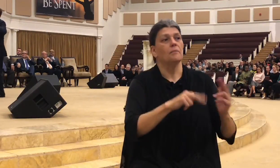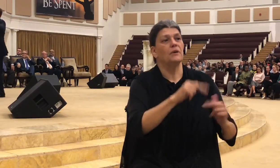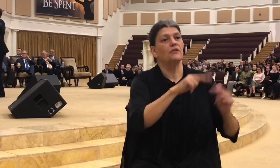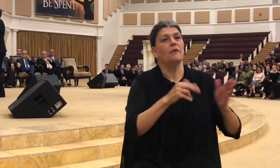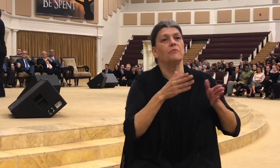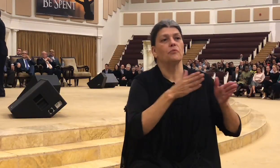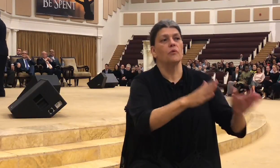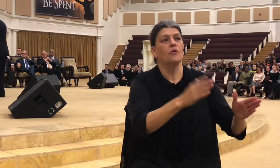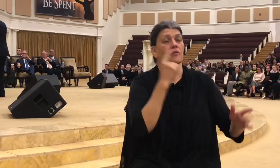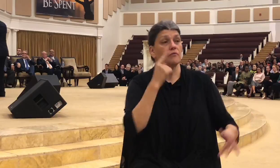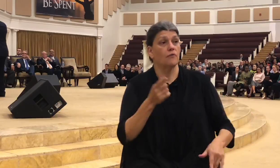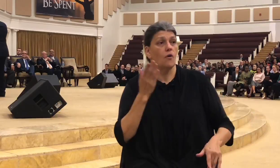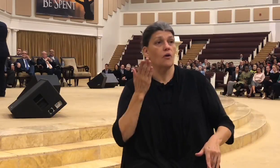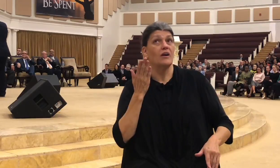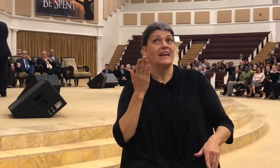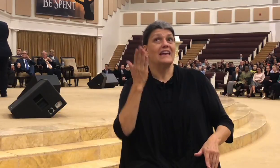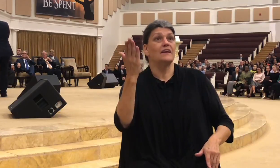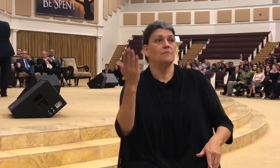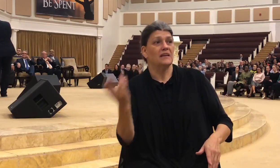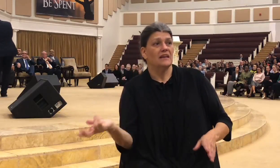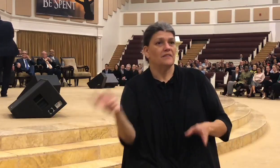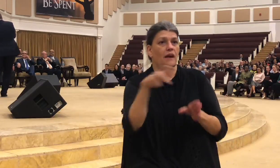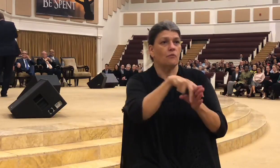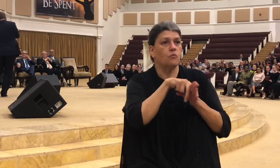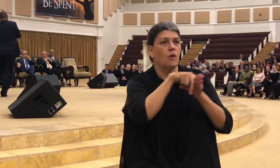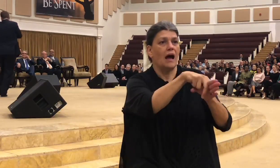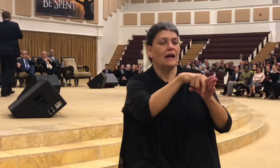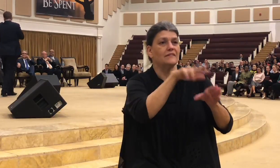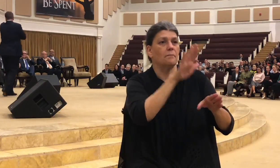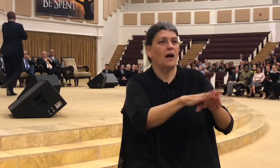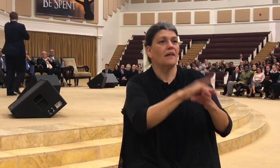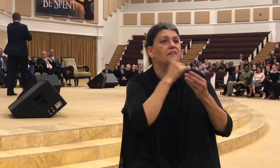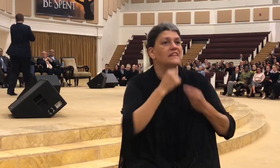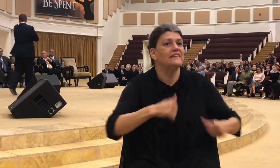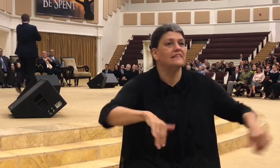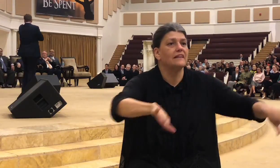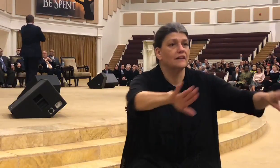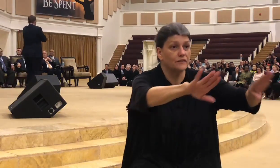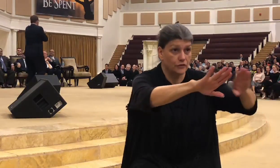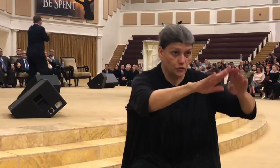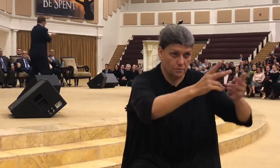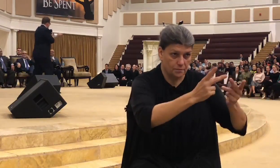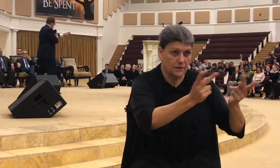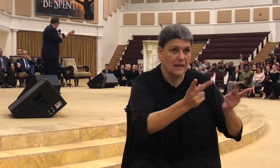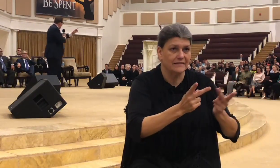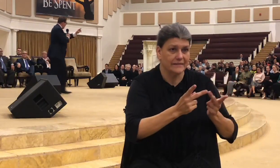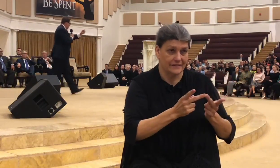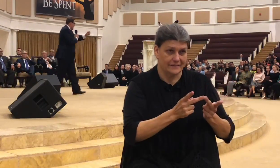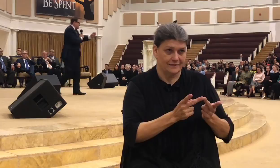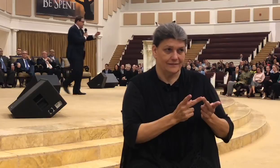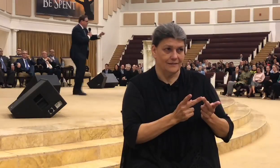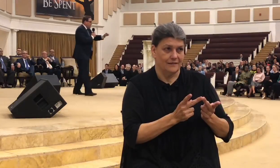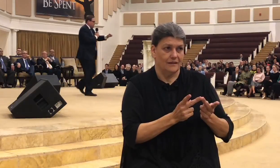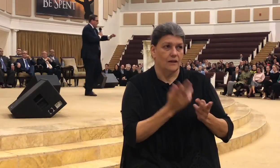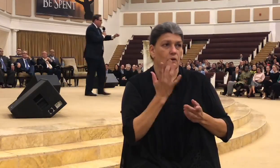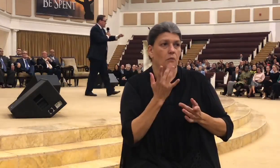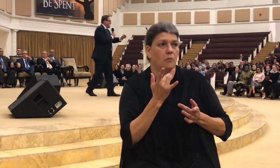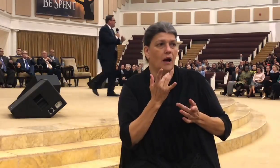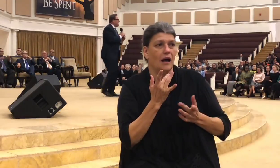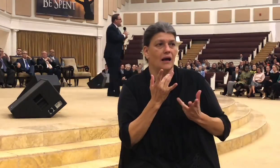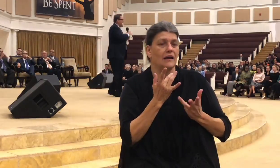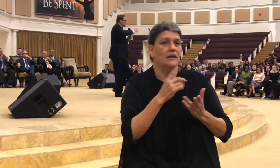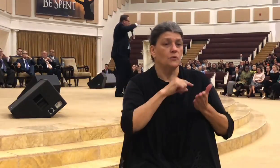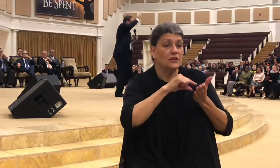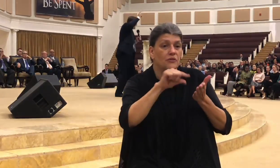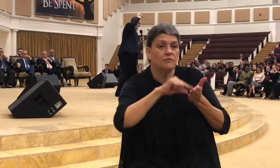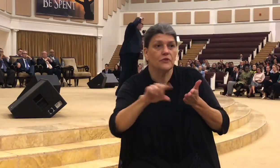that rides upon the desert places. This is why when you get to verse number